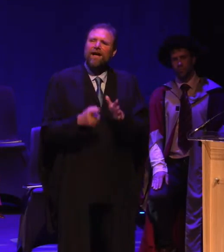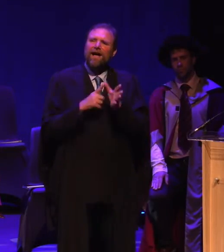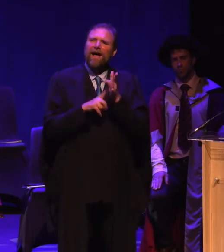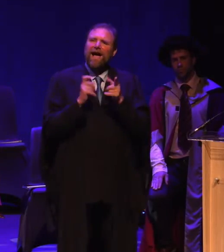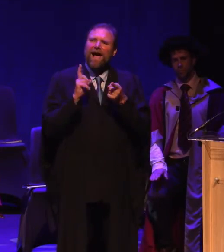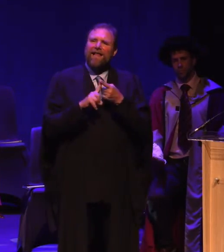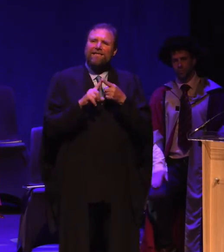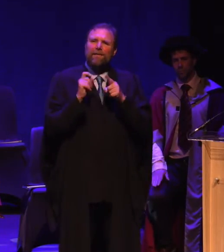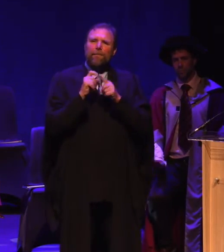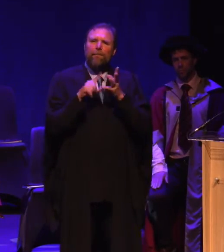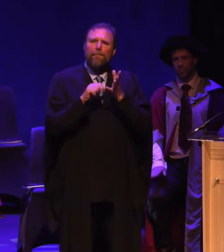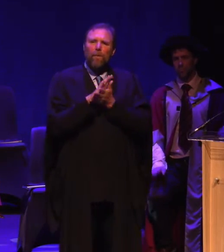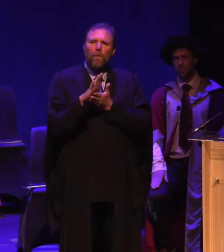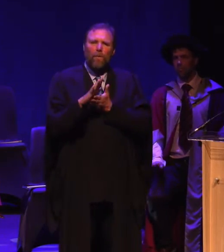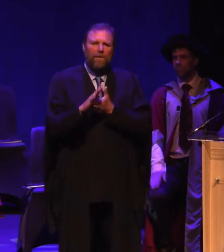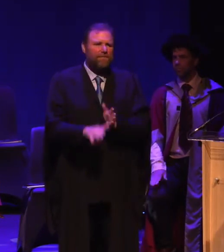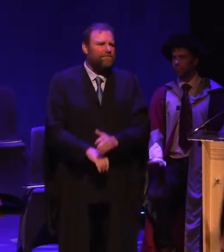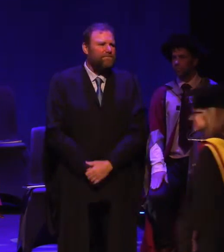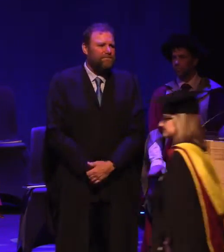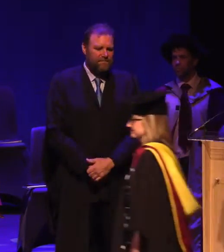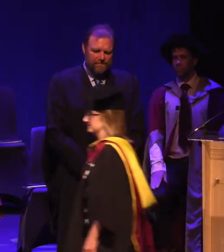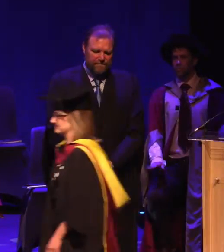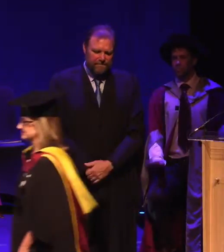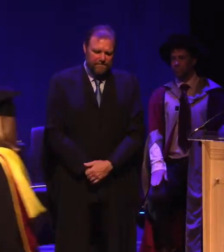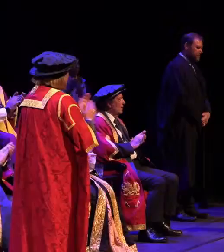Alice Pugh.